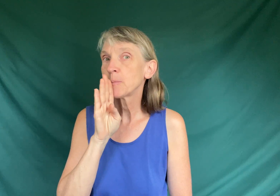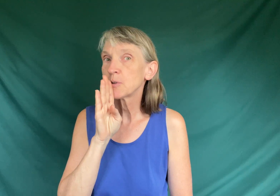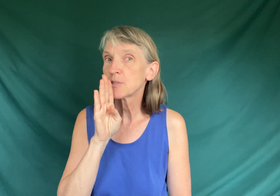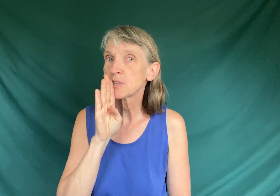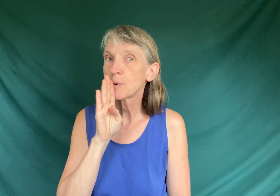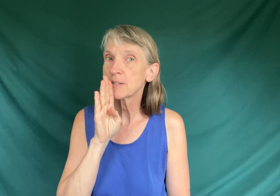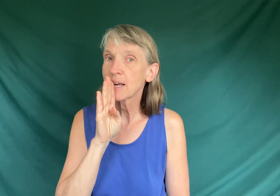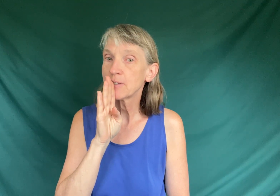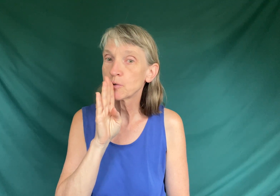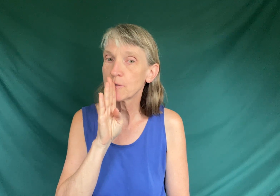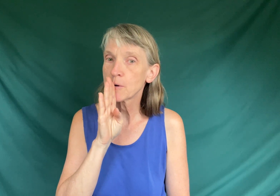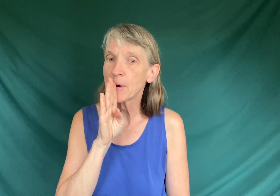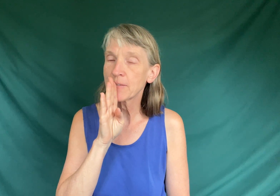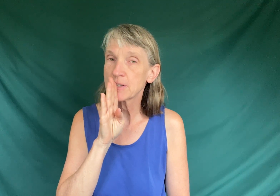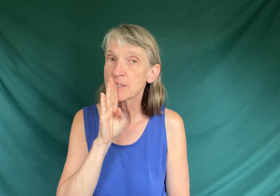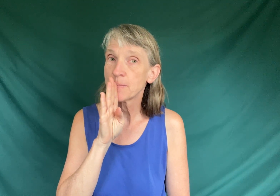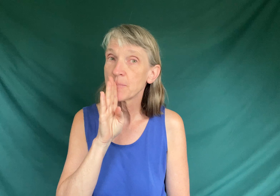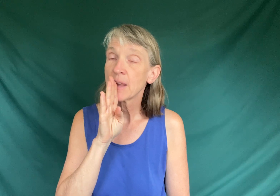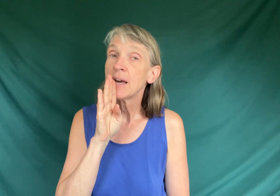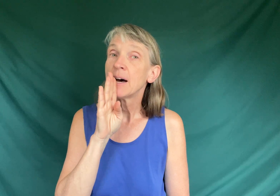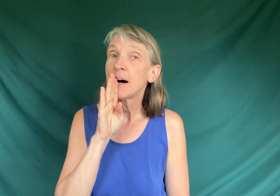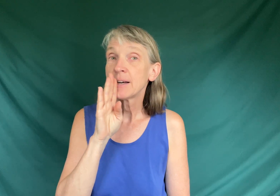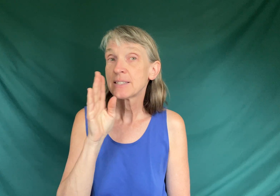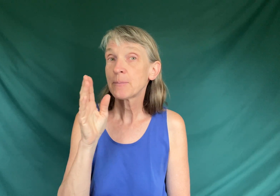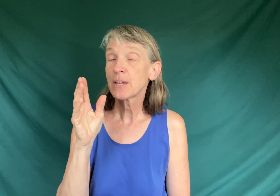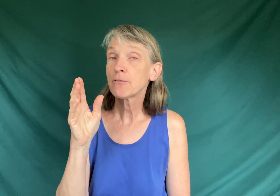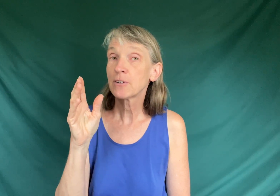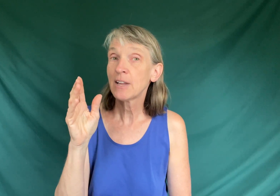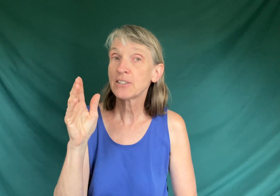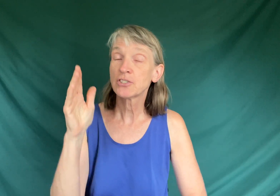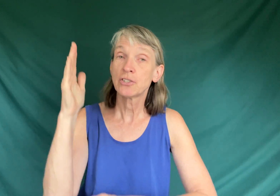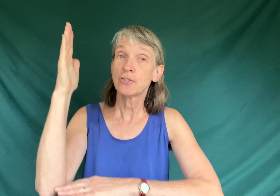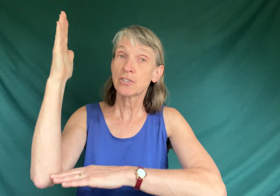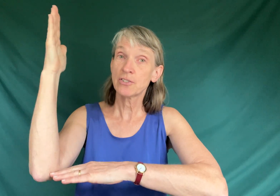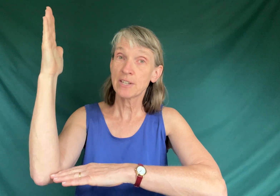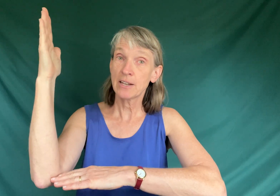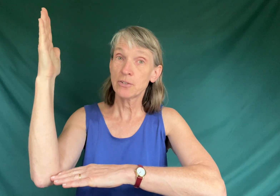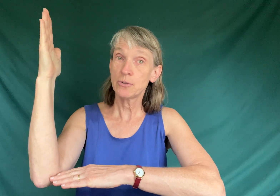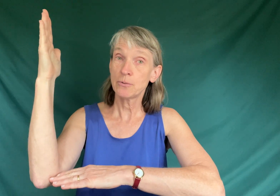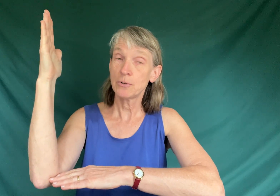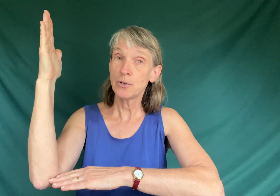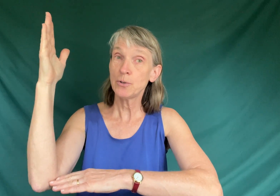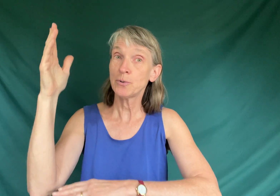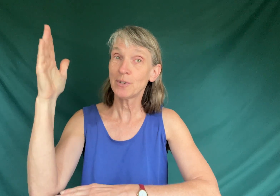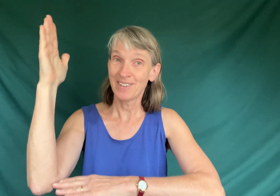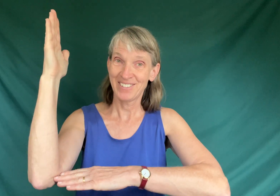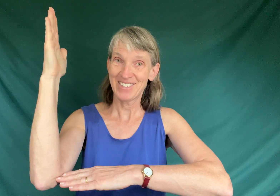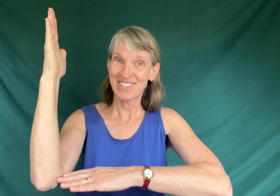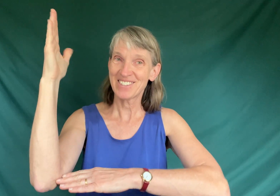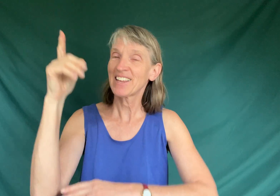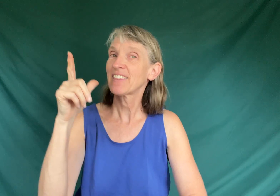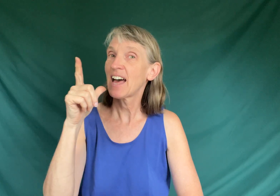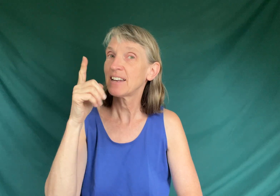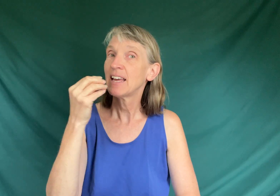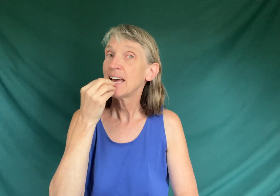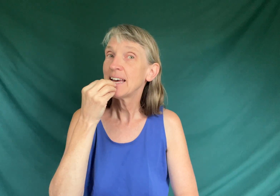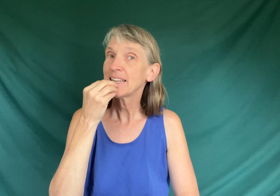use this one as kind of short for breakfast. Same thing for lunch. The traditional sign is you do noon, which is just like that, and